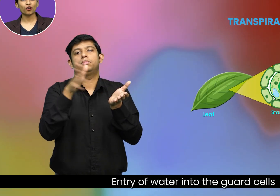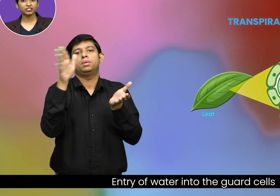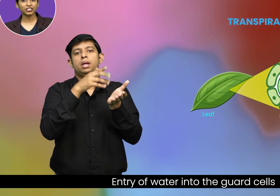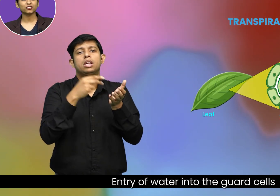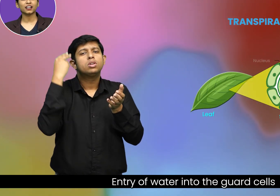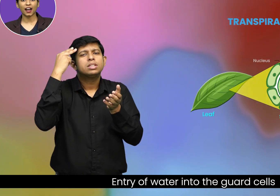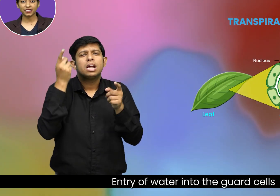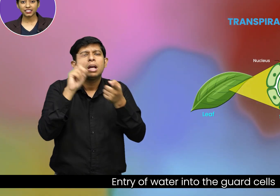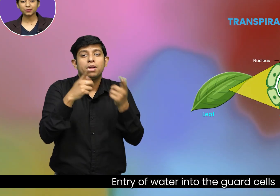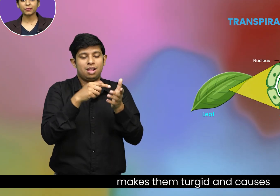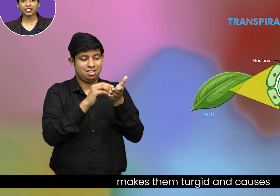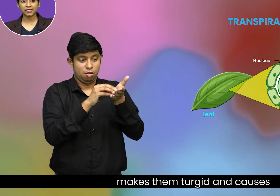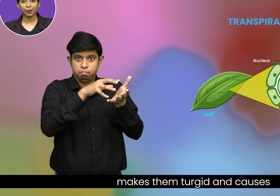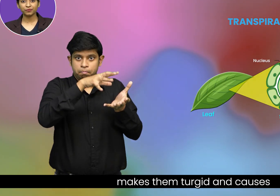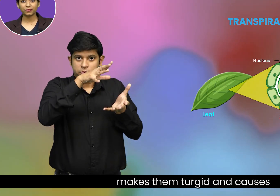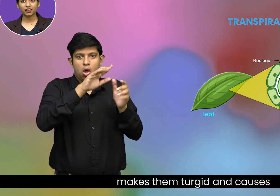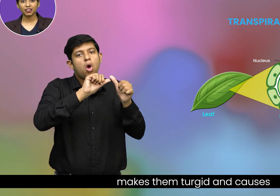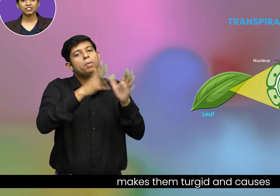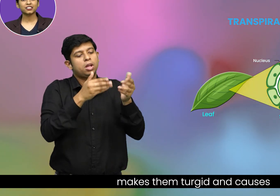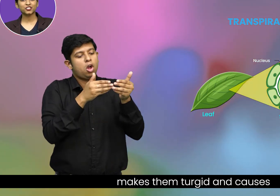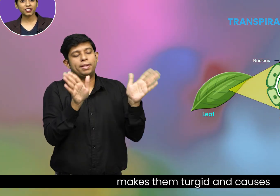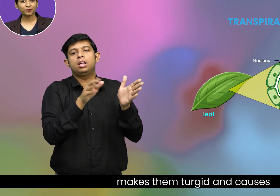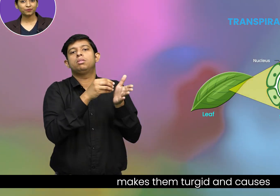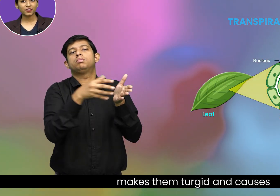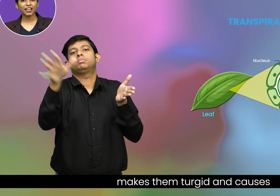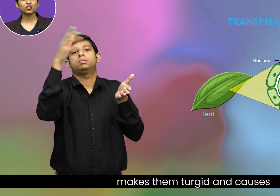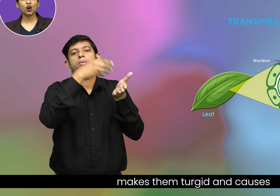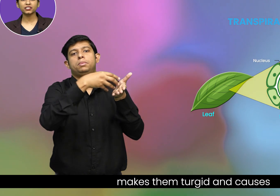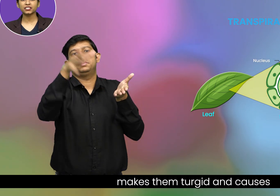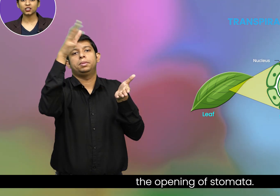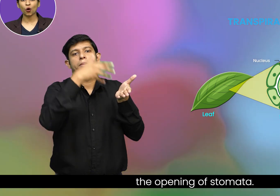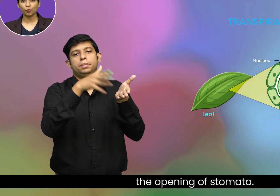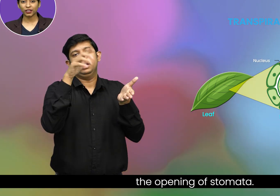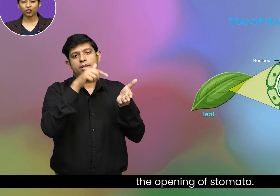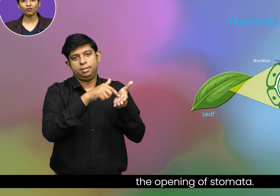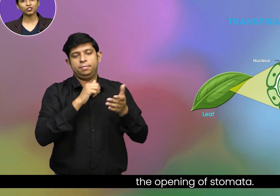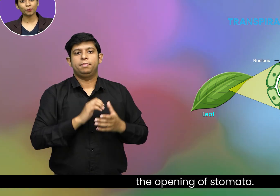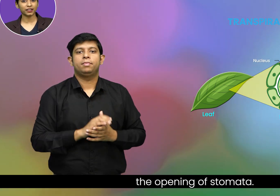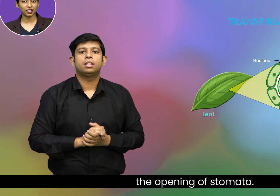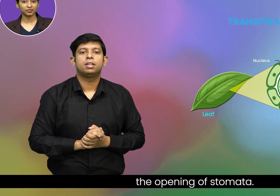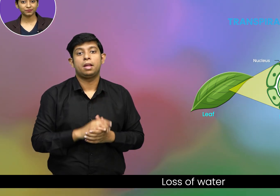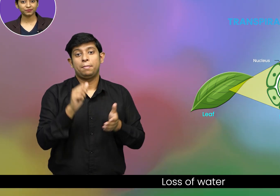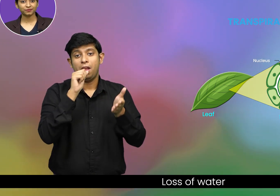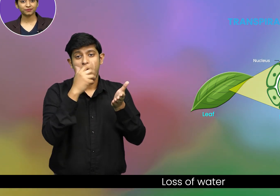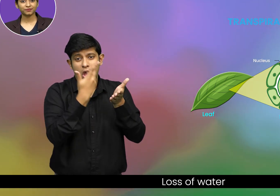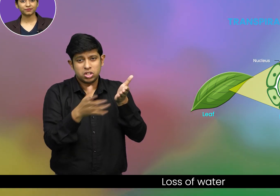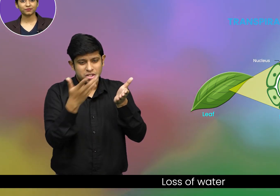Entry of water into the guard cells makes them turgid and causes the opening of stomata.